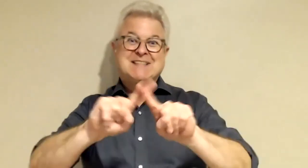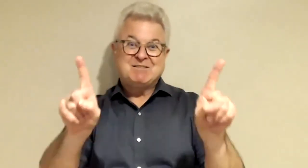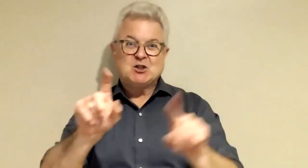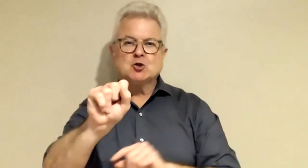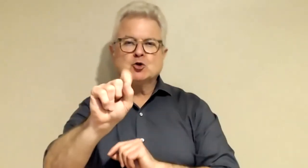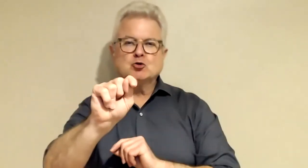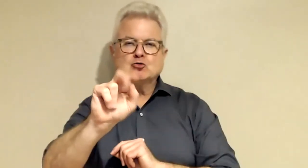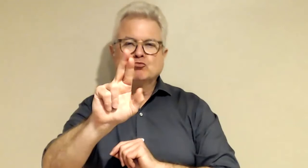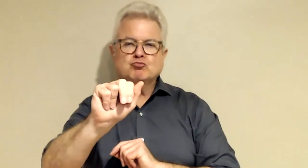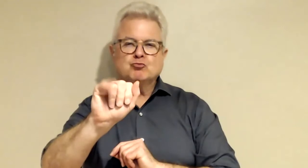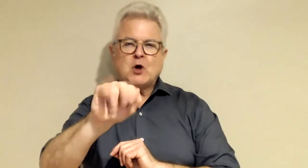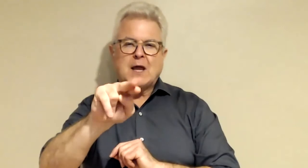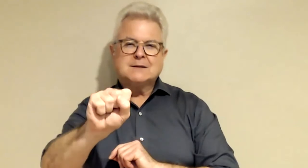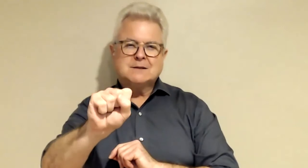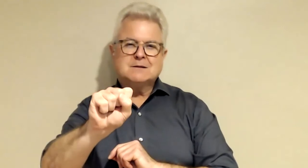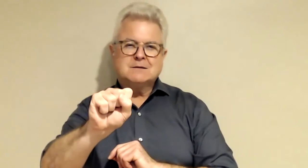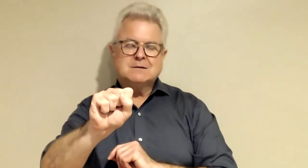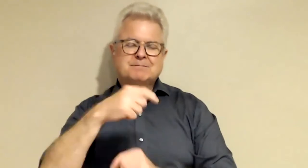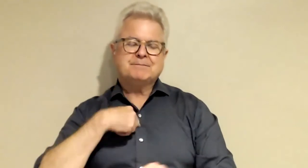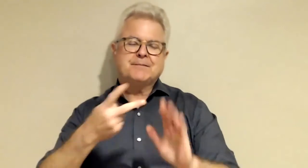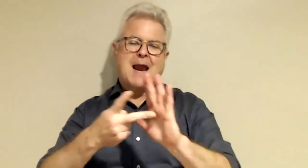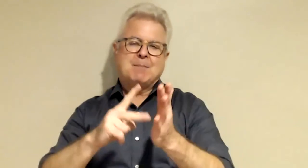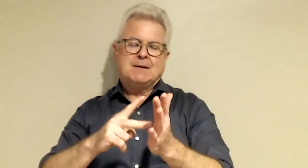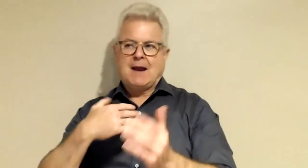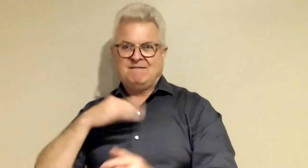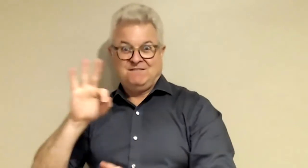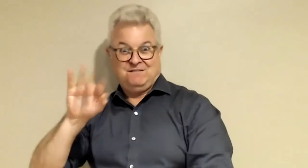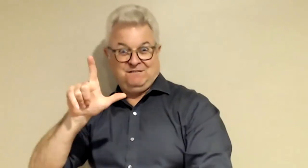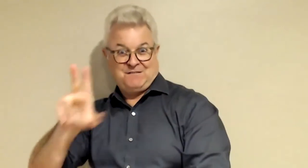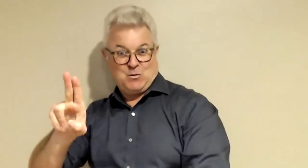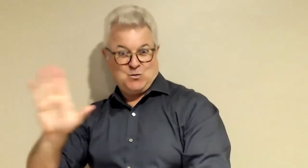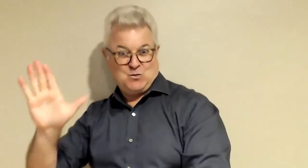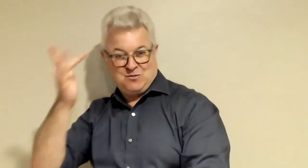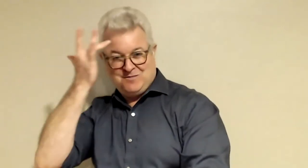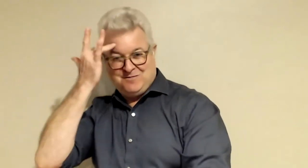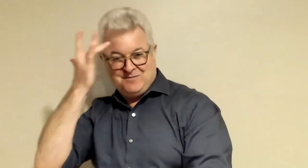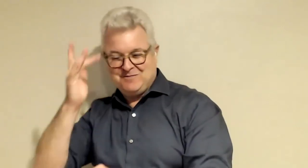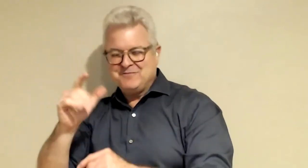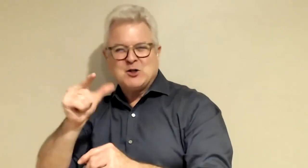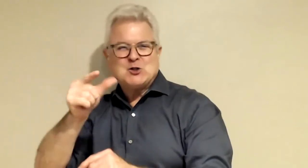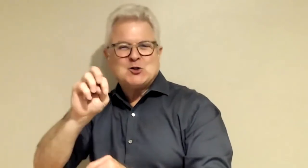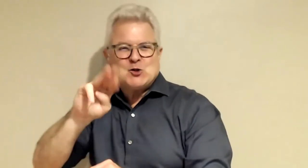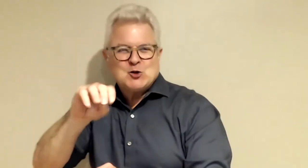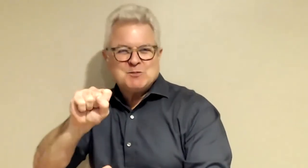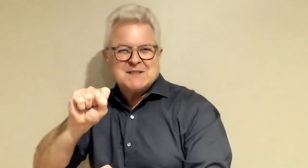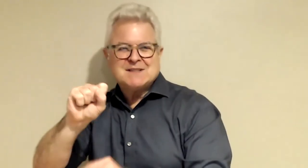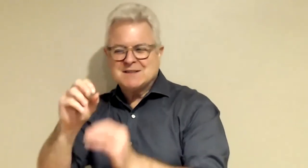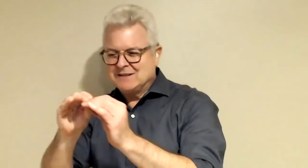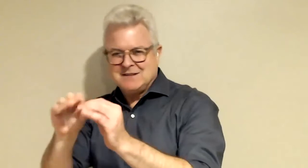have to deal with two different types of strains with the COVID-19 and two strains of the flu. So you got the flu, because they have